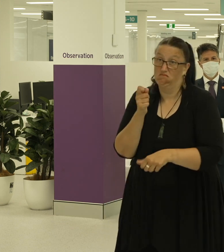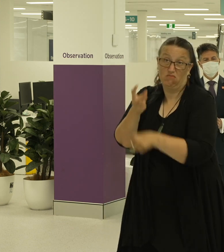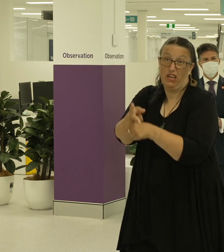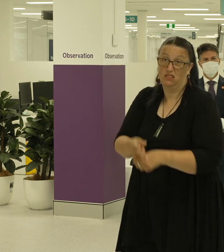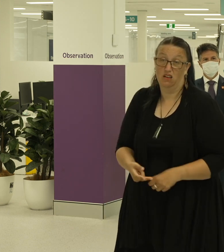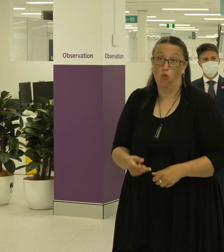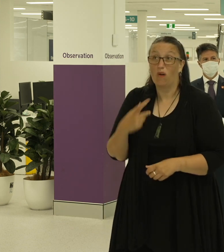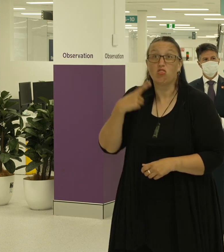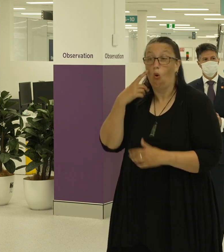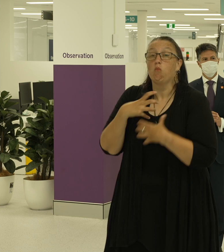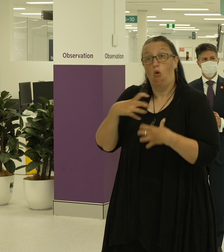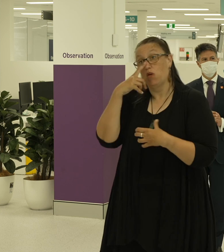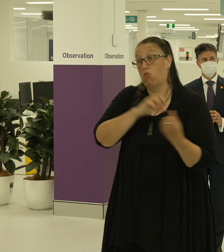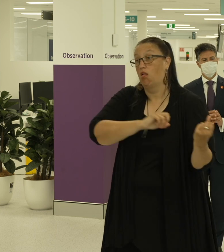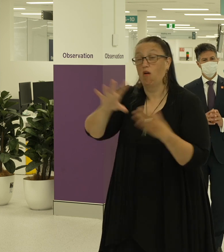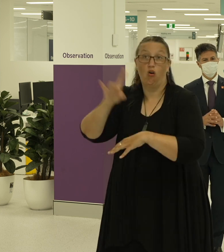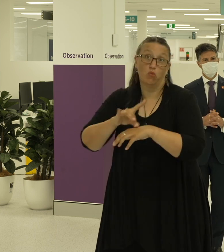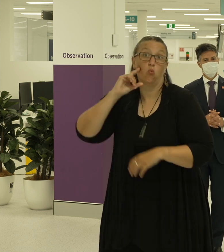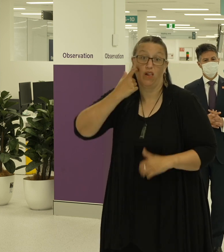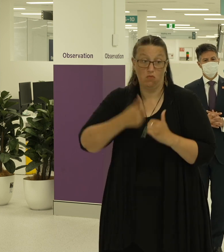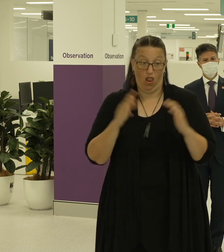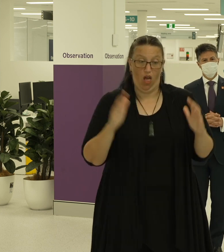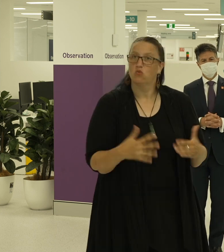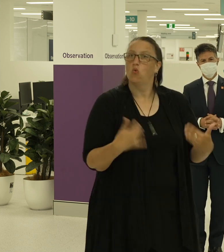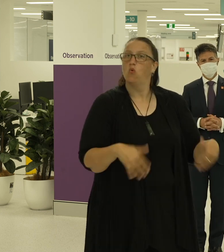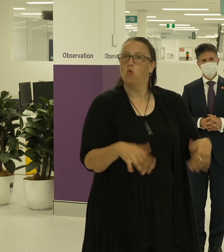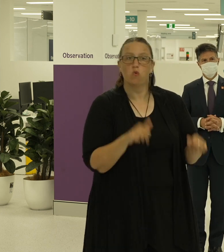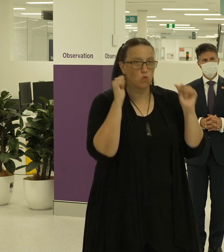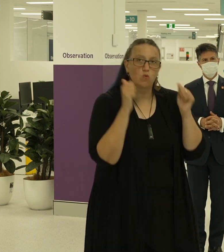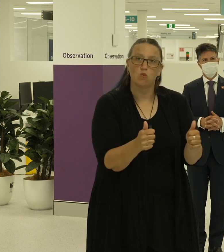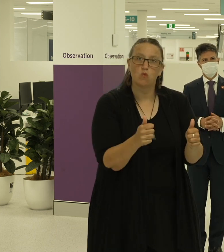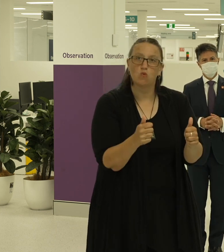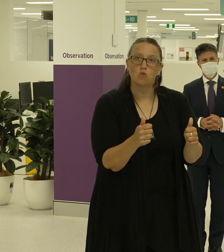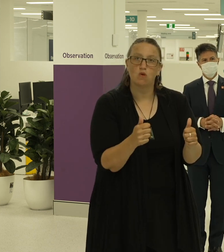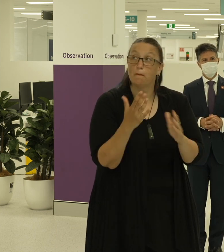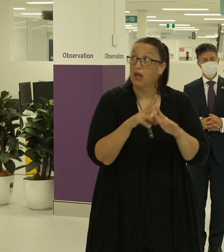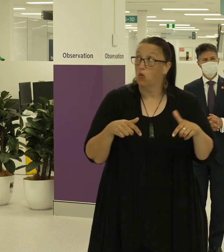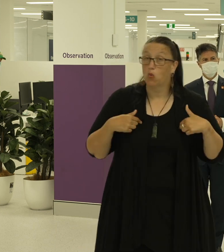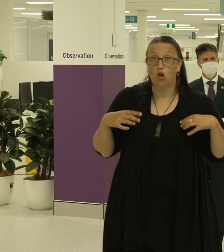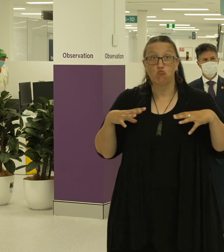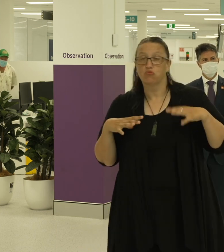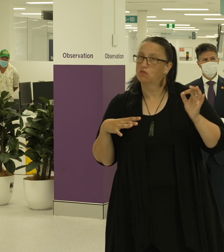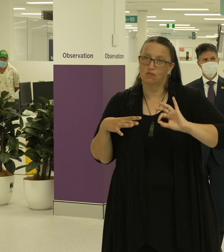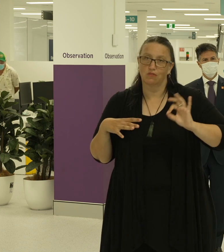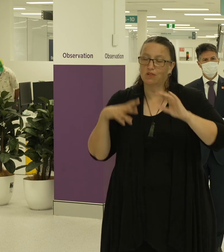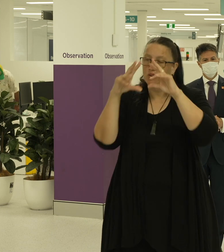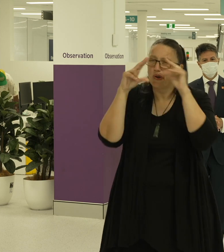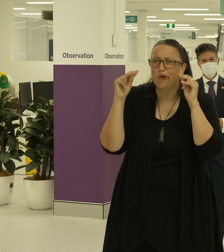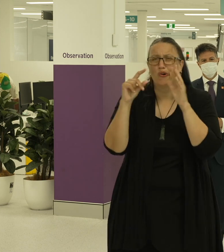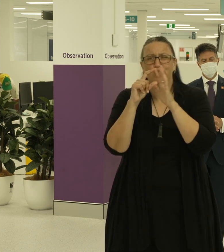is. Our frontline health workers have worked tirelessly over 2 years and continue to do so. They are heroes on the front